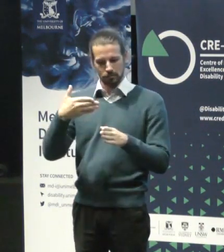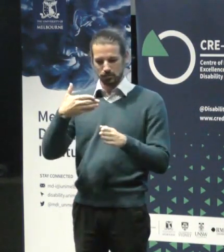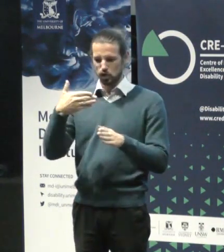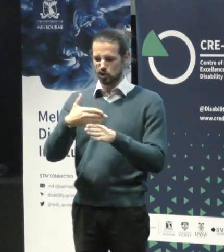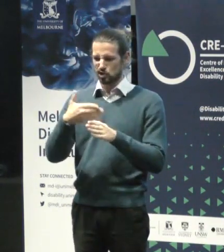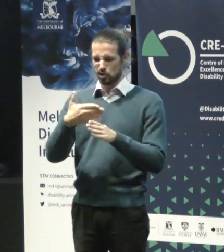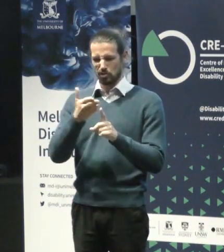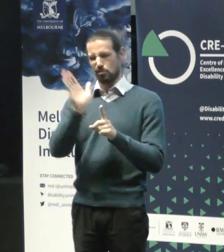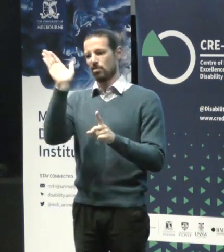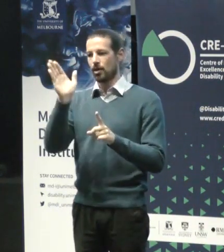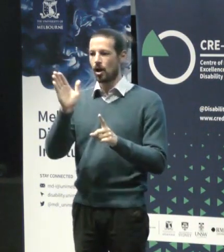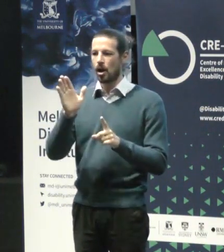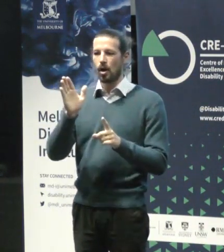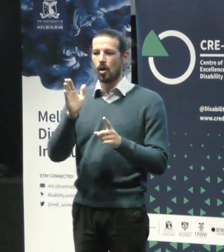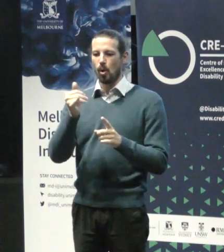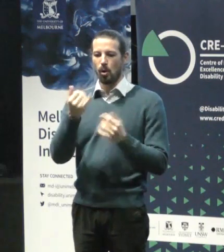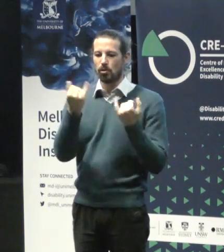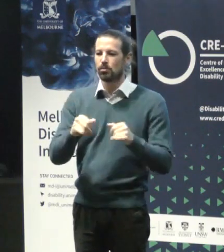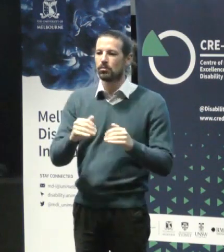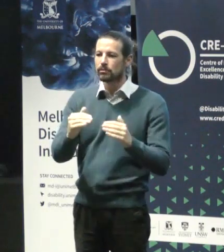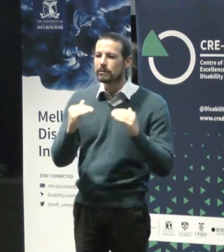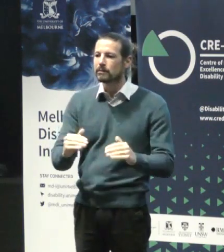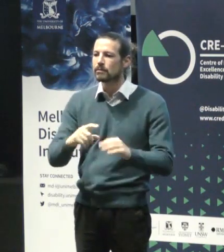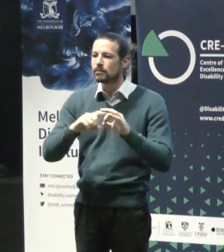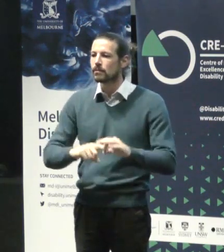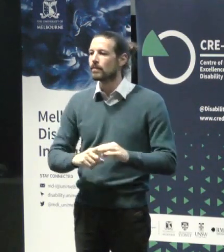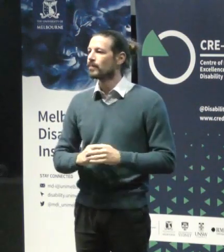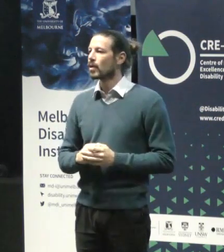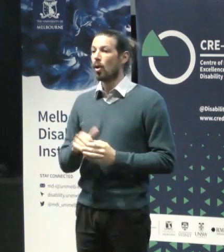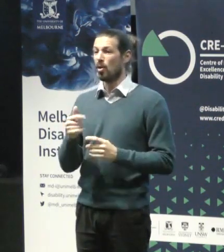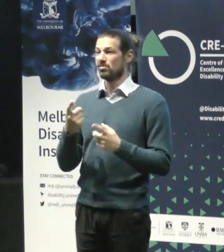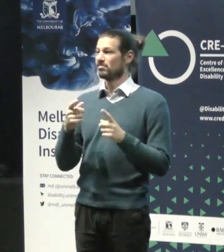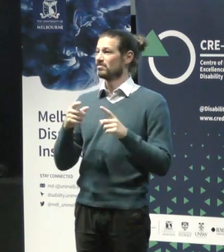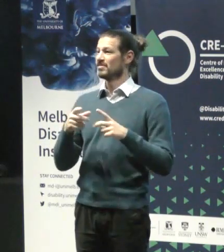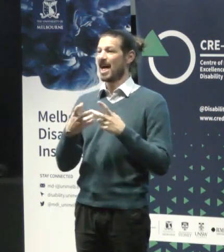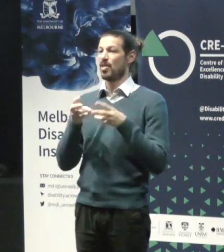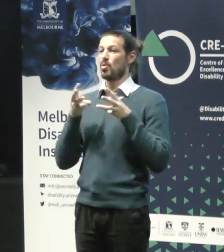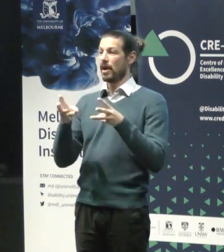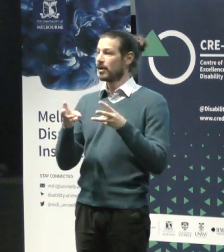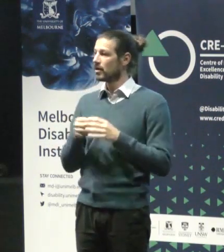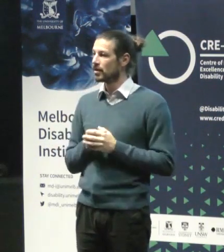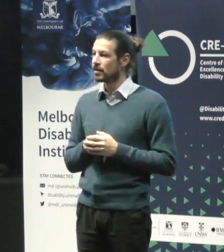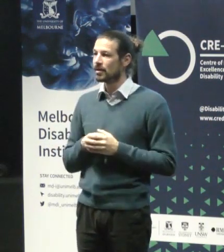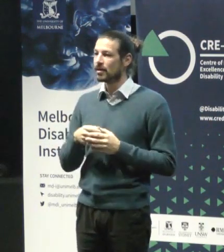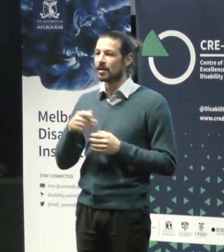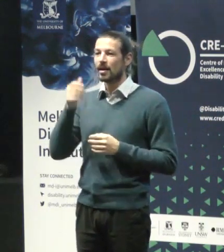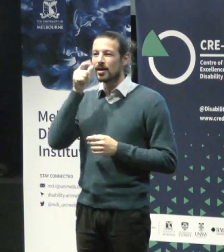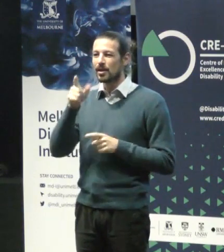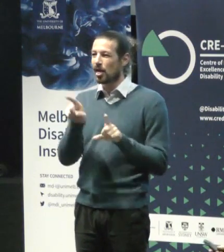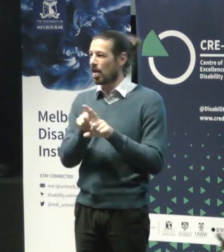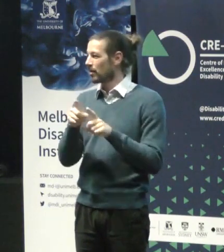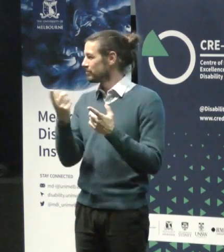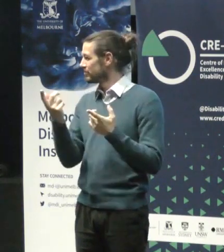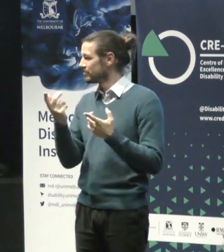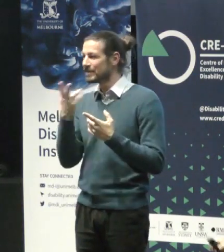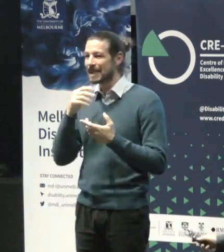a different way to what you would expect. How many here have different cloths for different cleaning products,